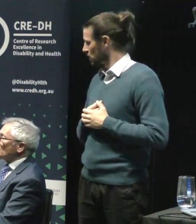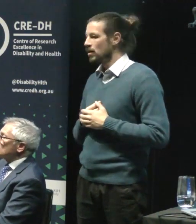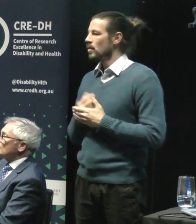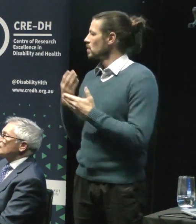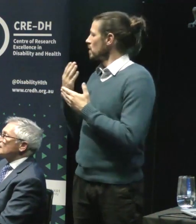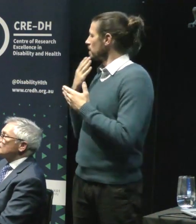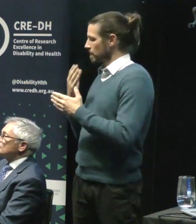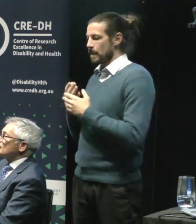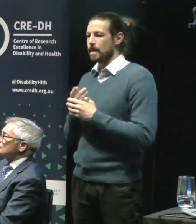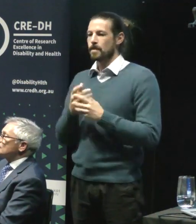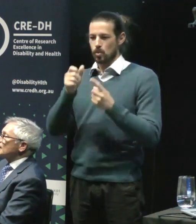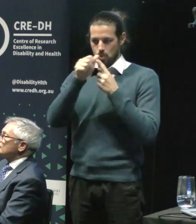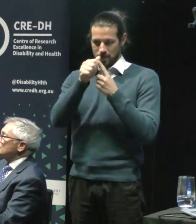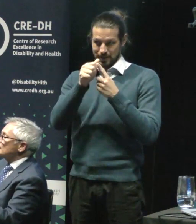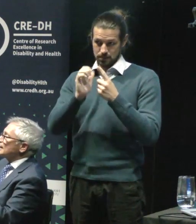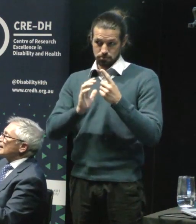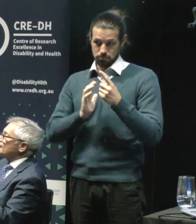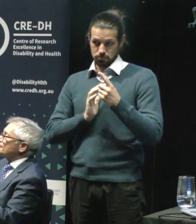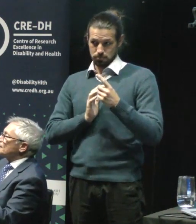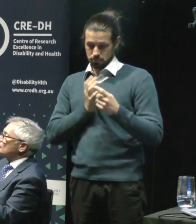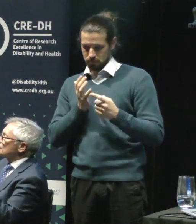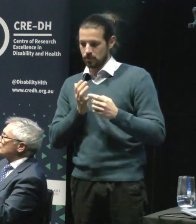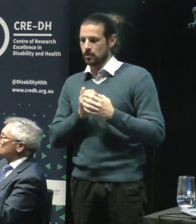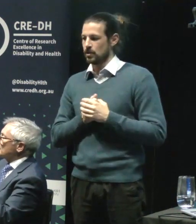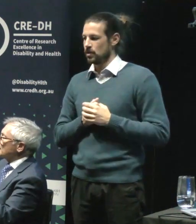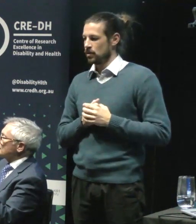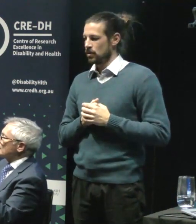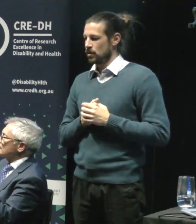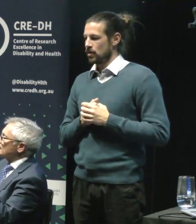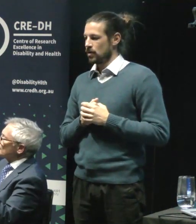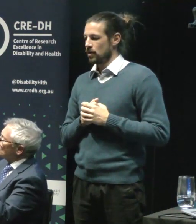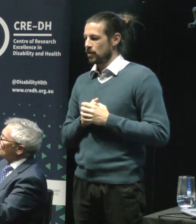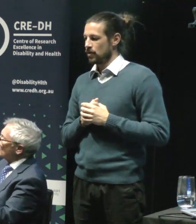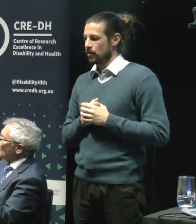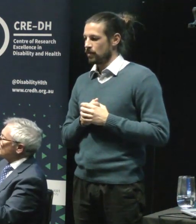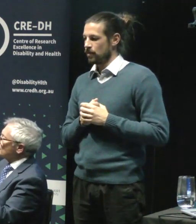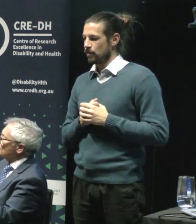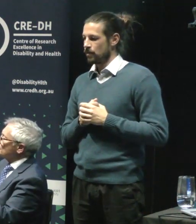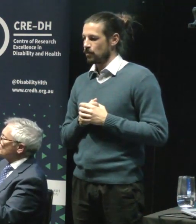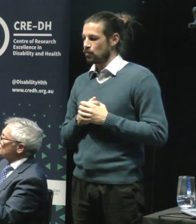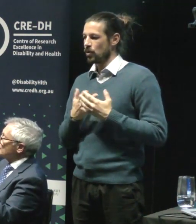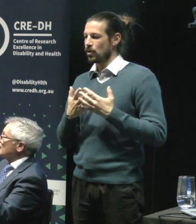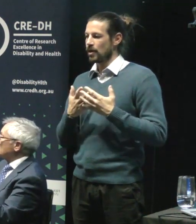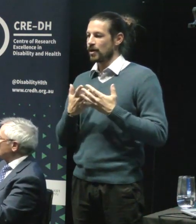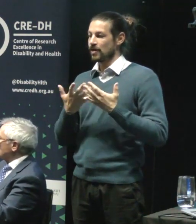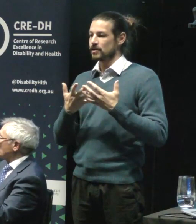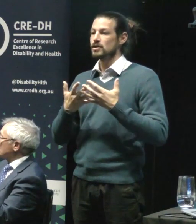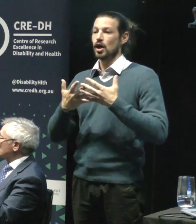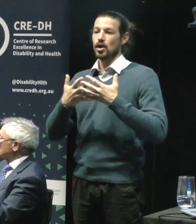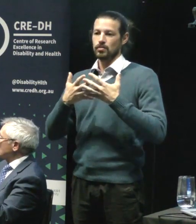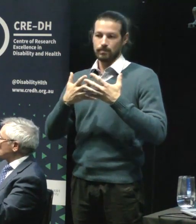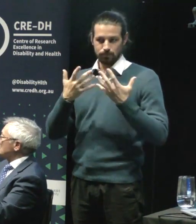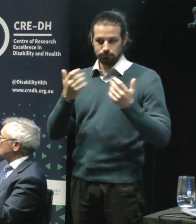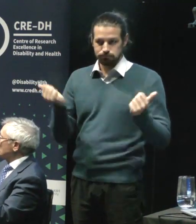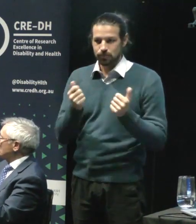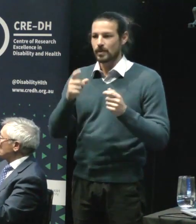Thank you very much. One of the things that's been interesting is the research that's been done is that there's actually quite a large number of participants in the NDIS who